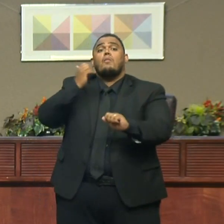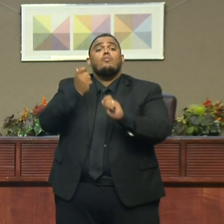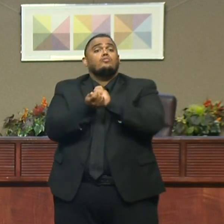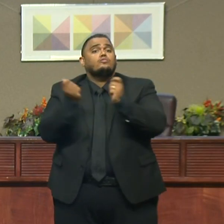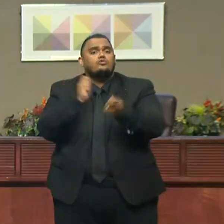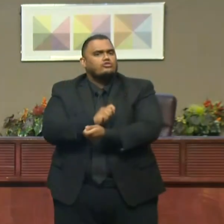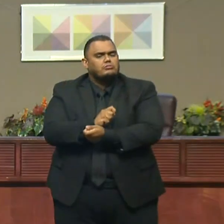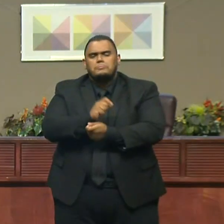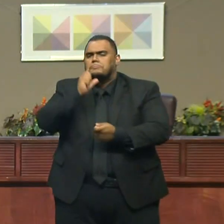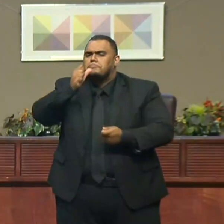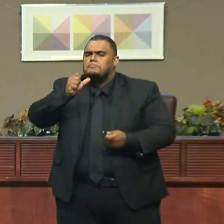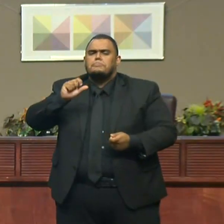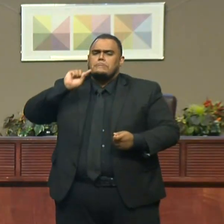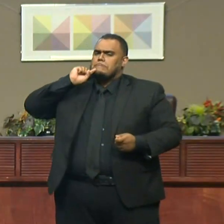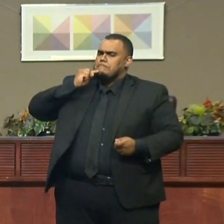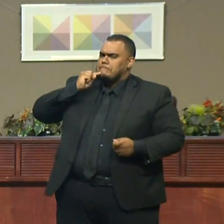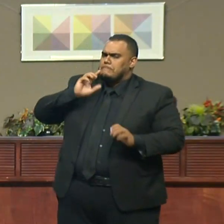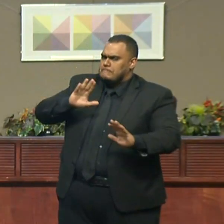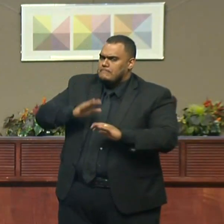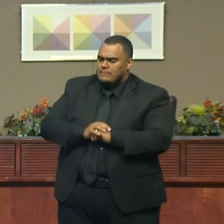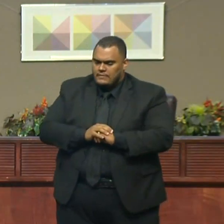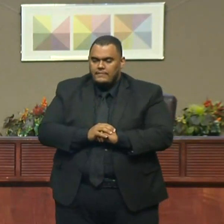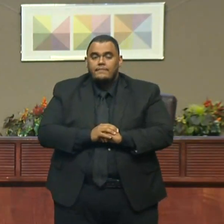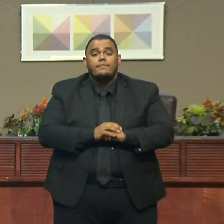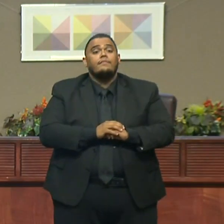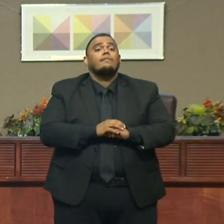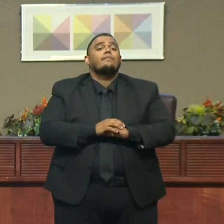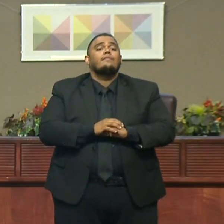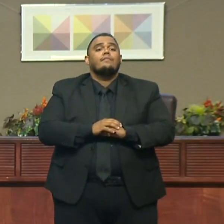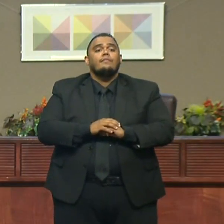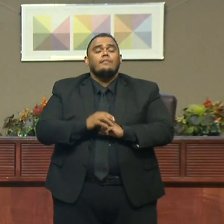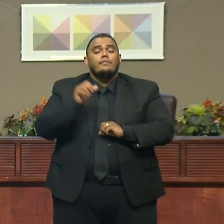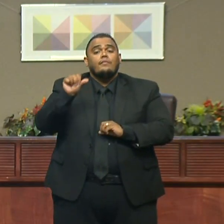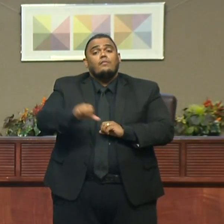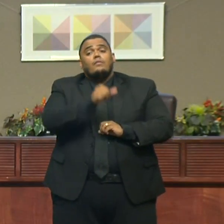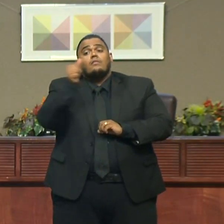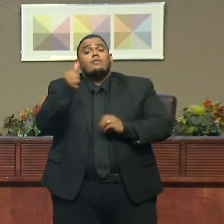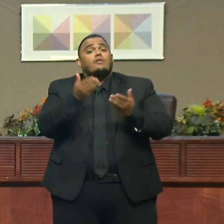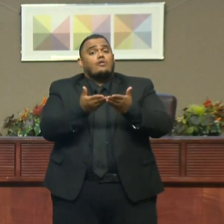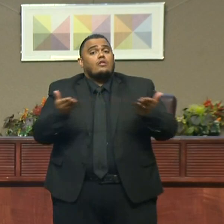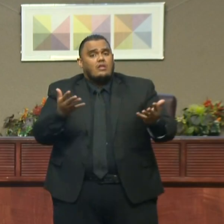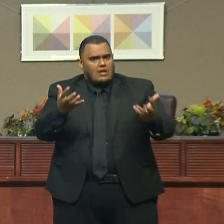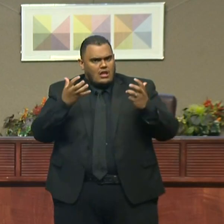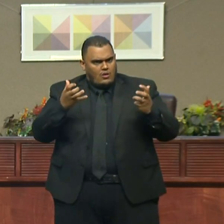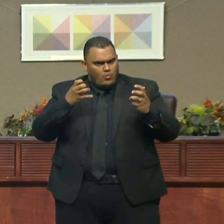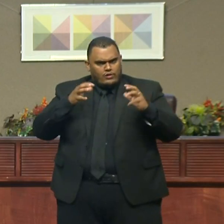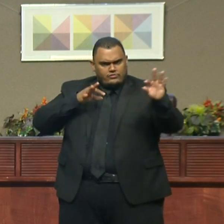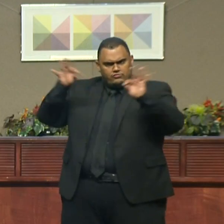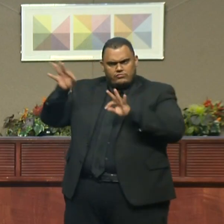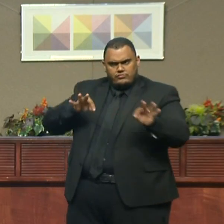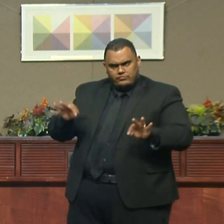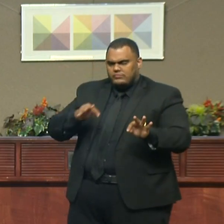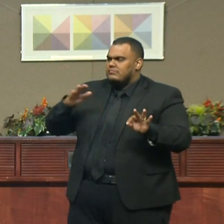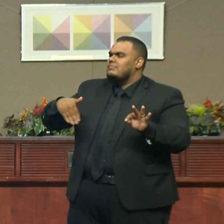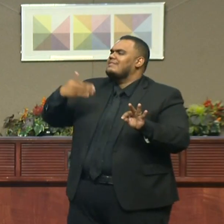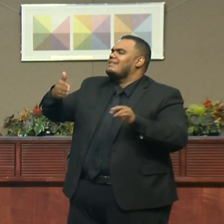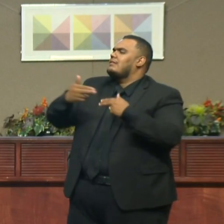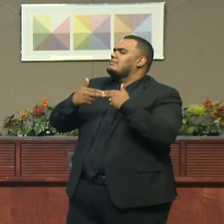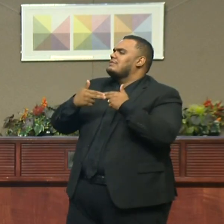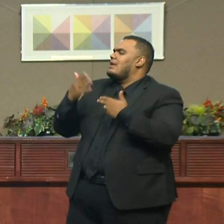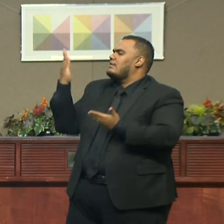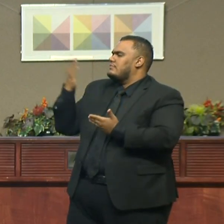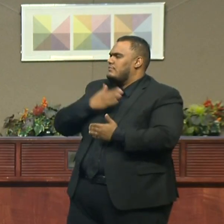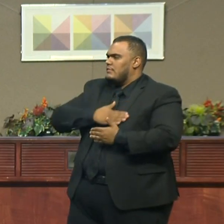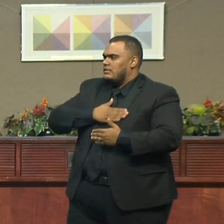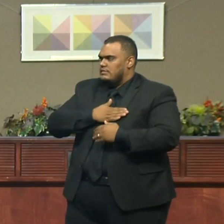that significant. Another thing that I will, next page please. Another thing that I would like to show